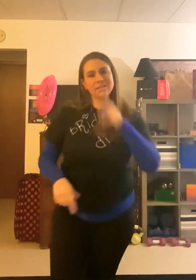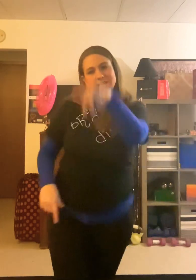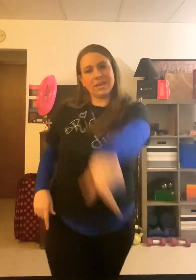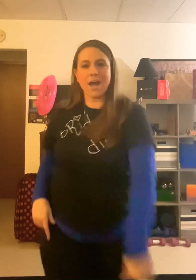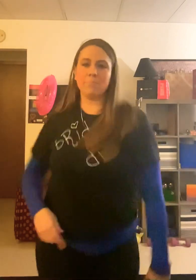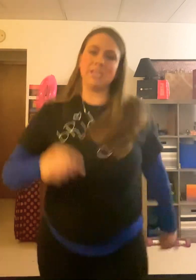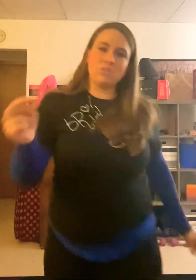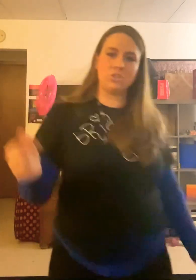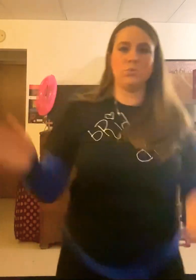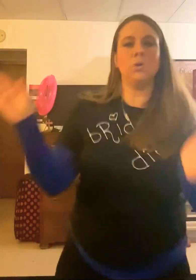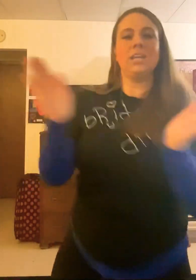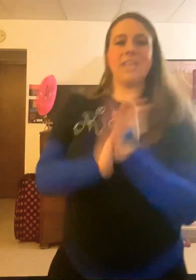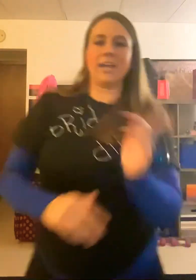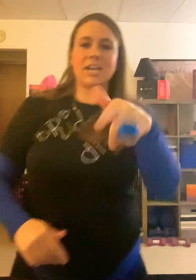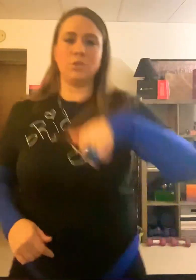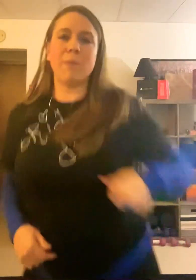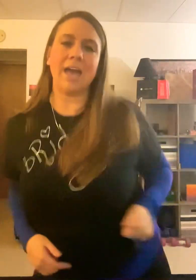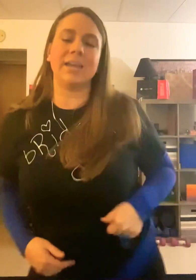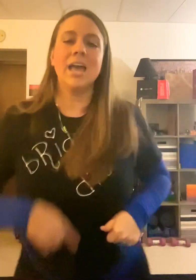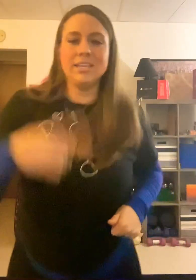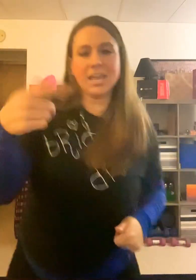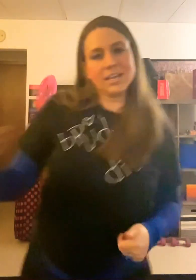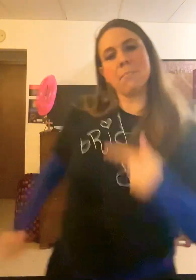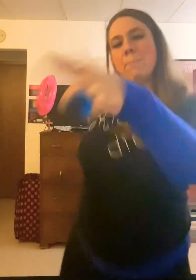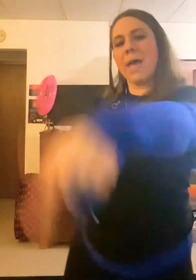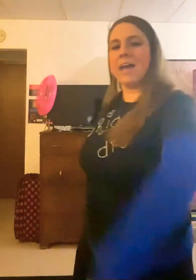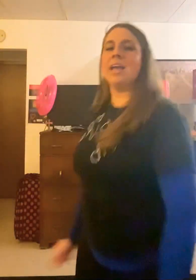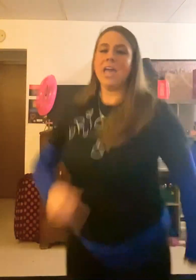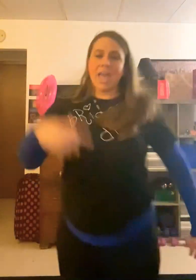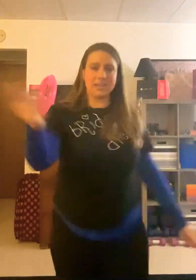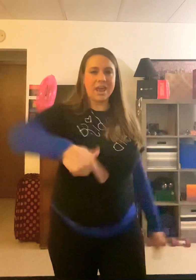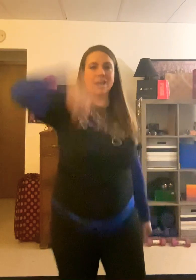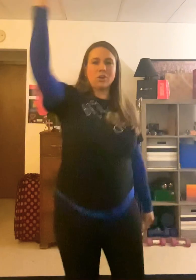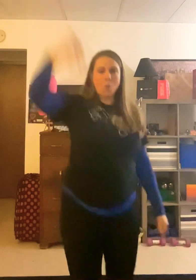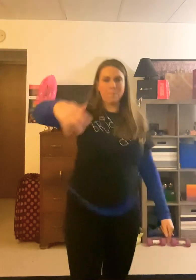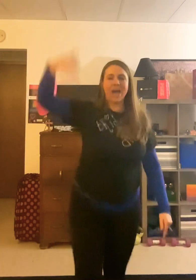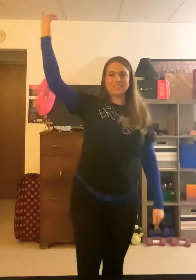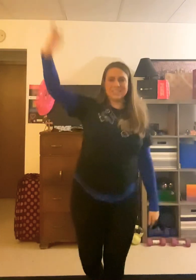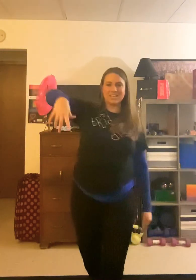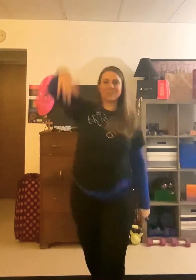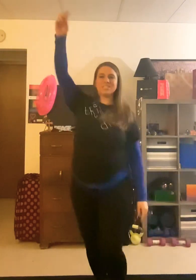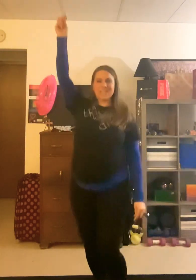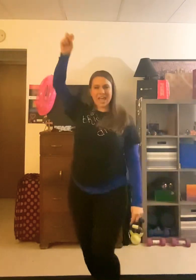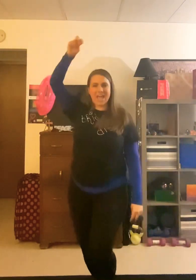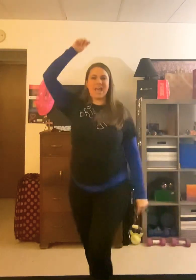you got me too. Yeah, got your back. Yeah, you got my back. And I go by Lil